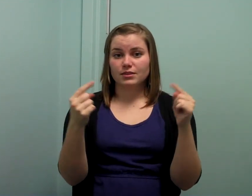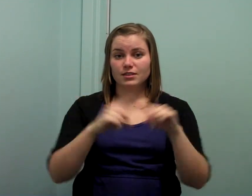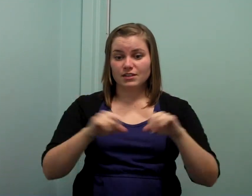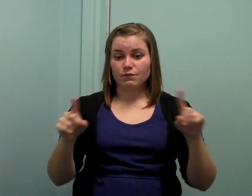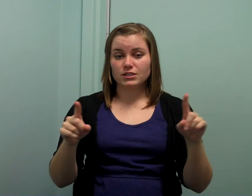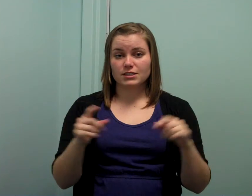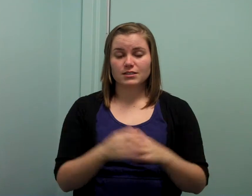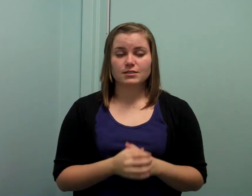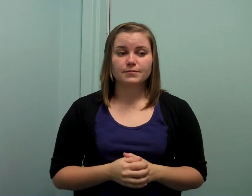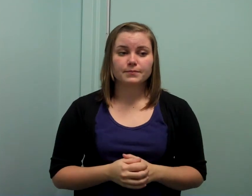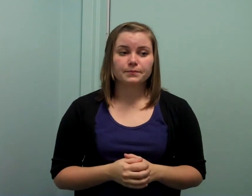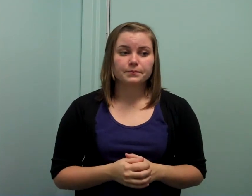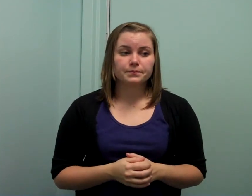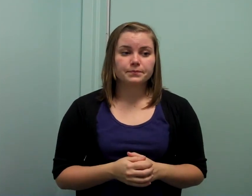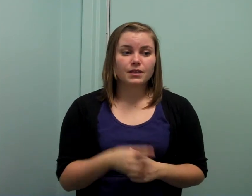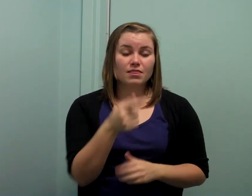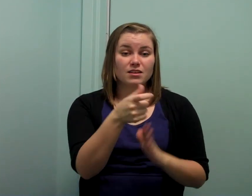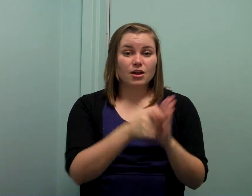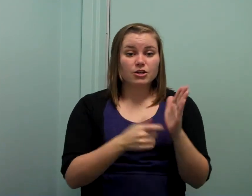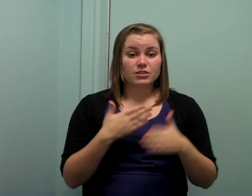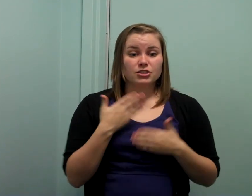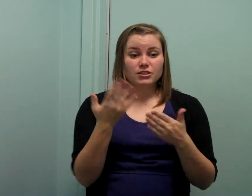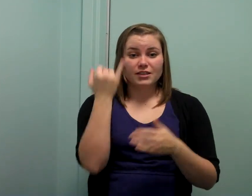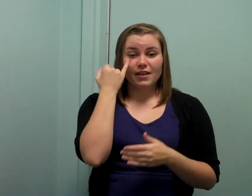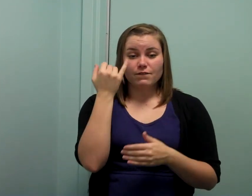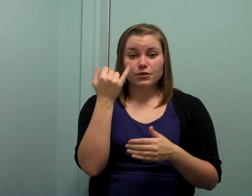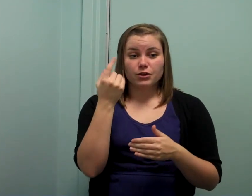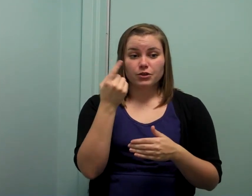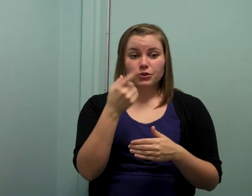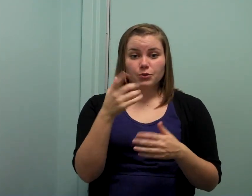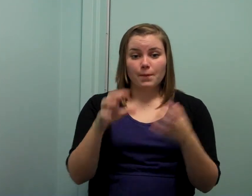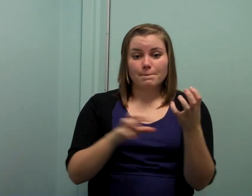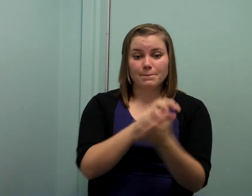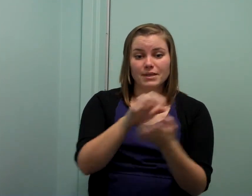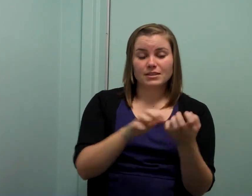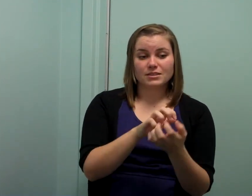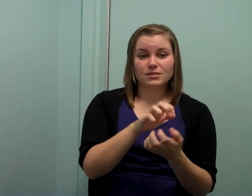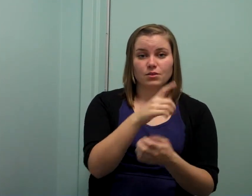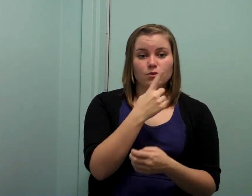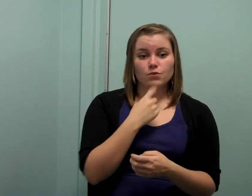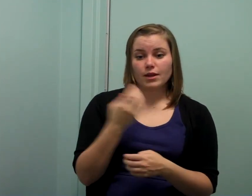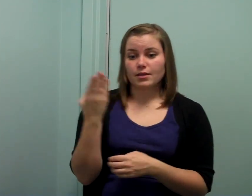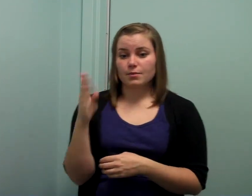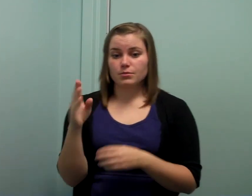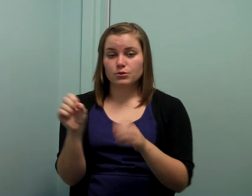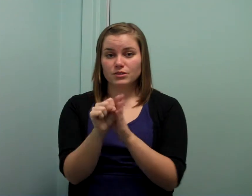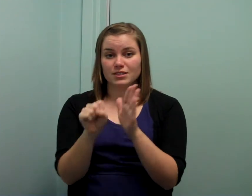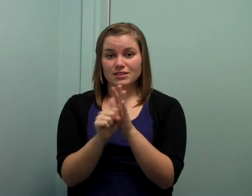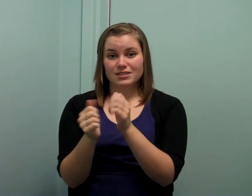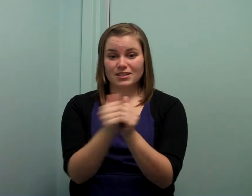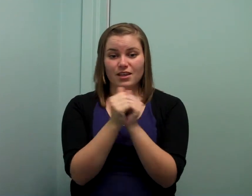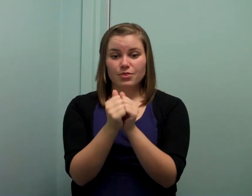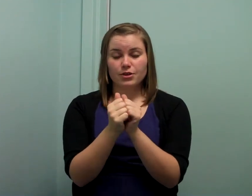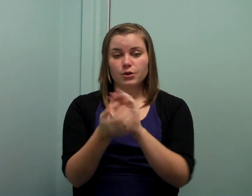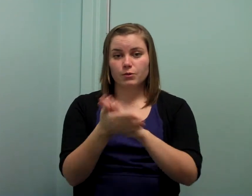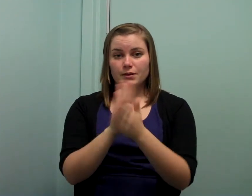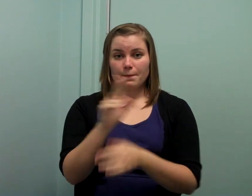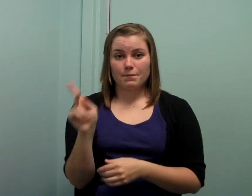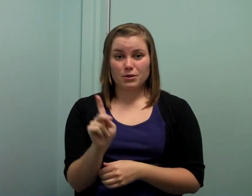The suggestion in the editorial is that if you put red and blue together, it makes purple. Now let's see. Are some